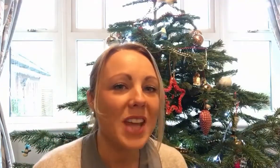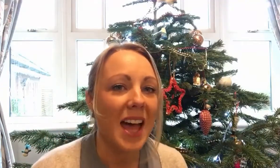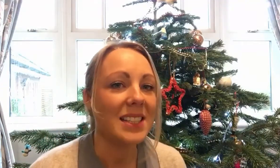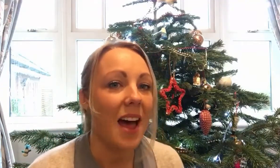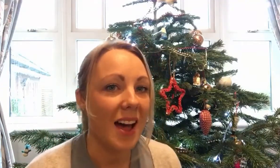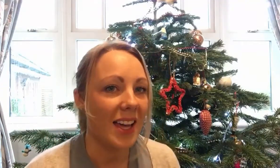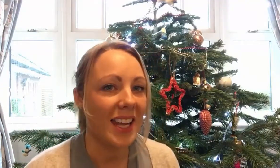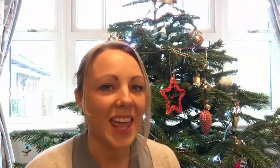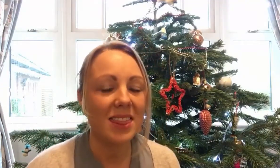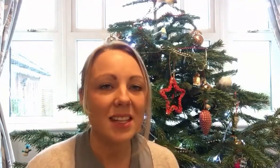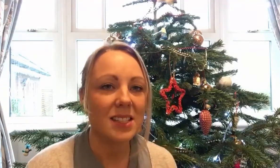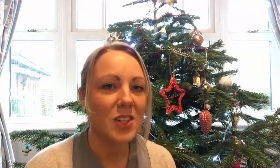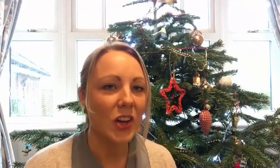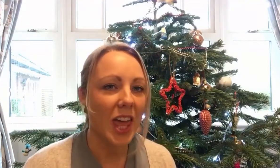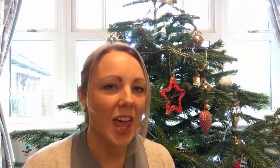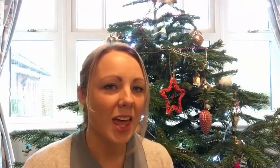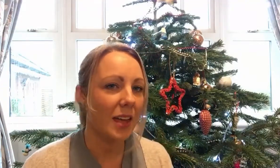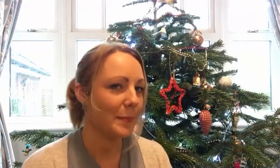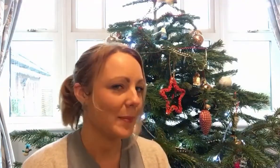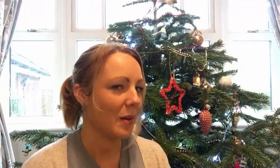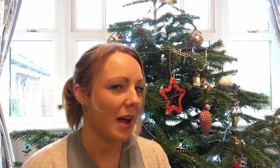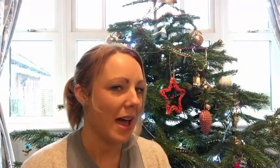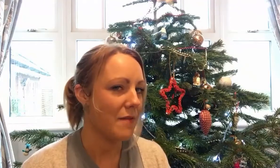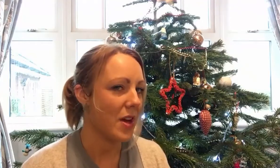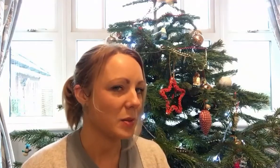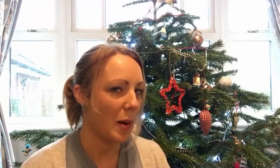object hiding in the stocking? Okay, first one.